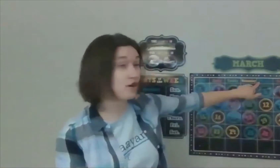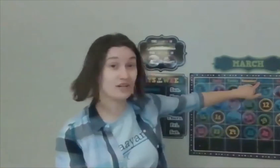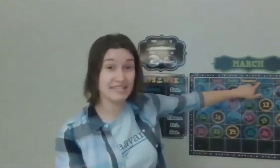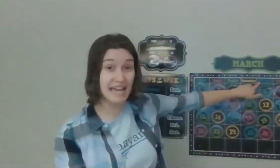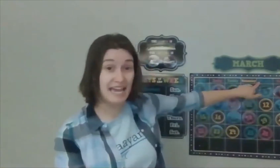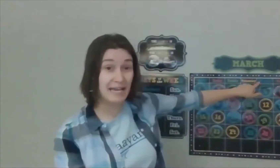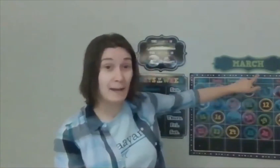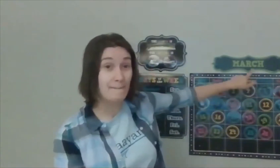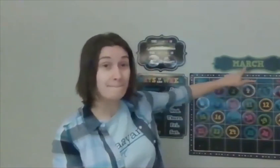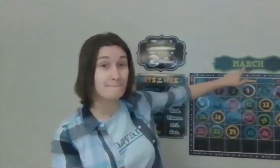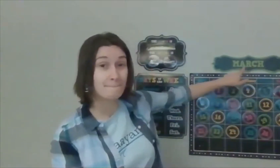Thursday.